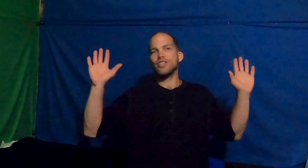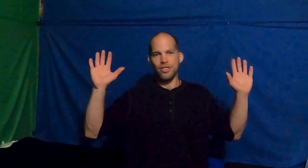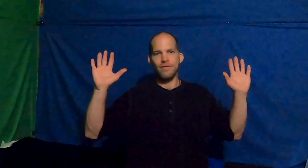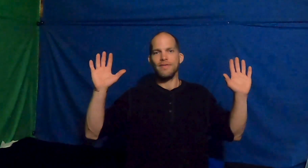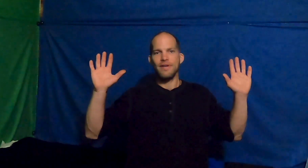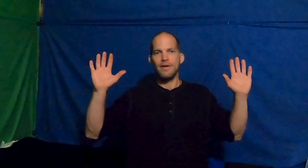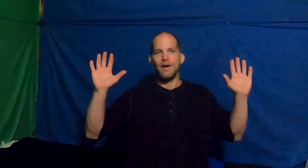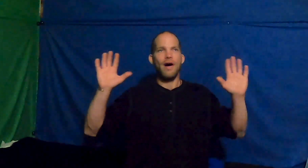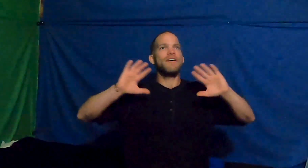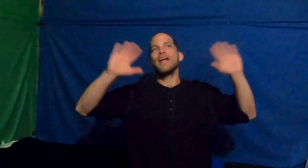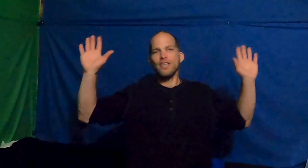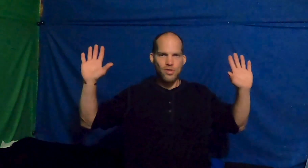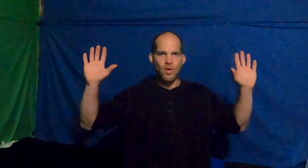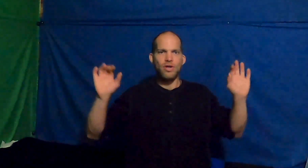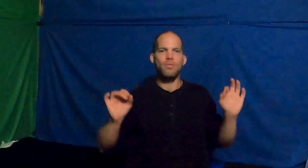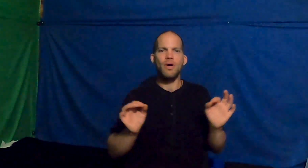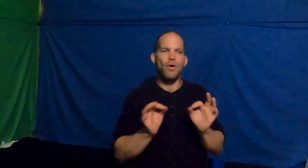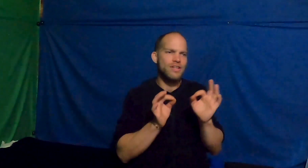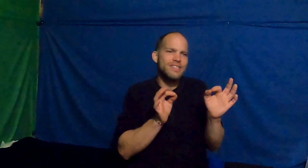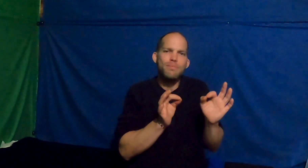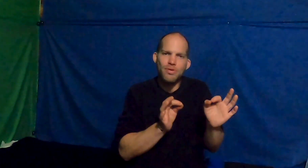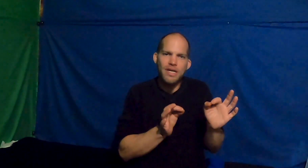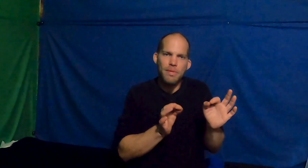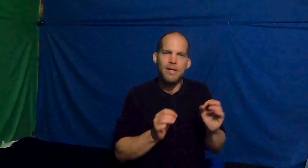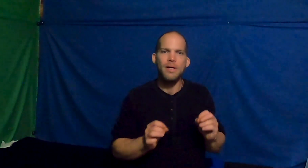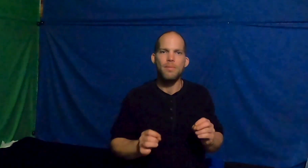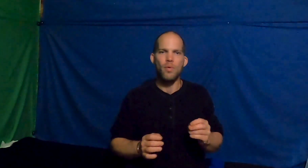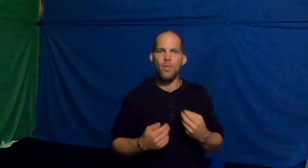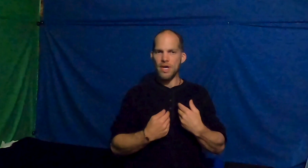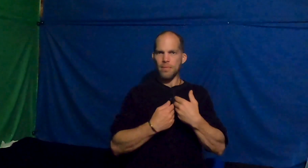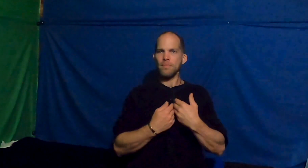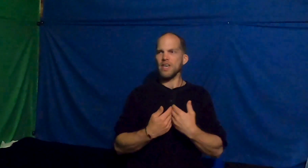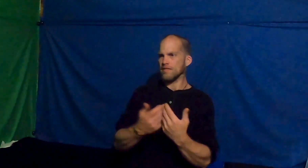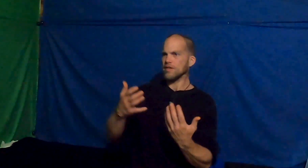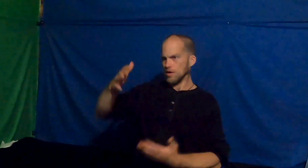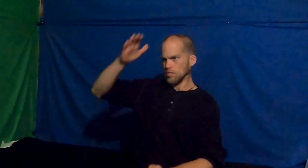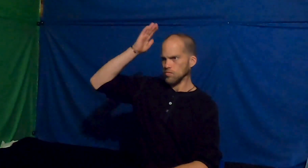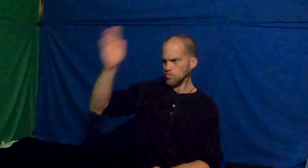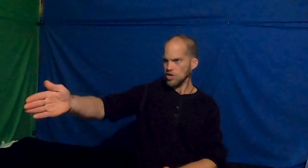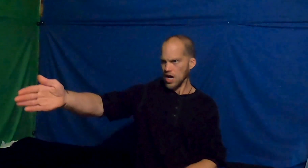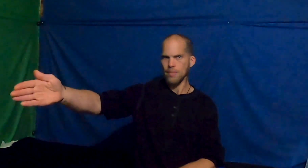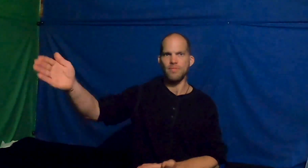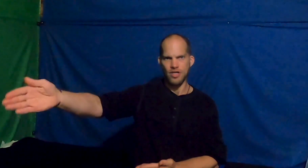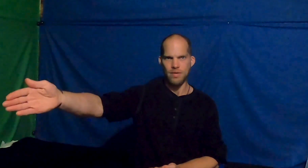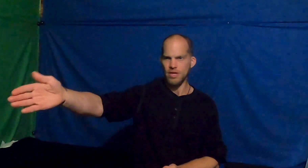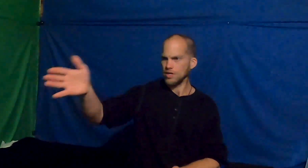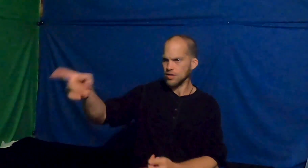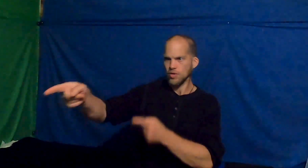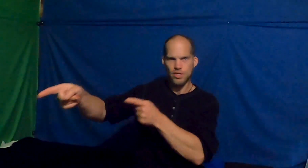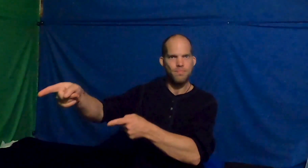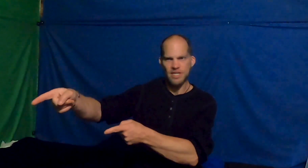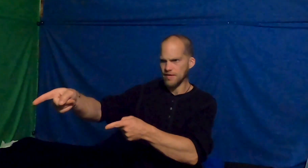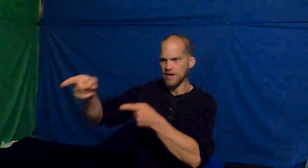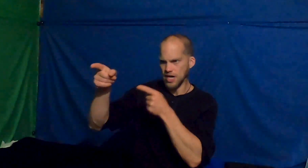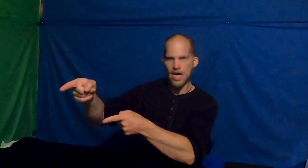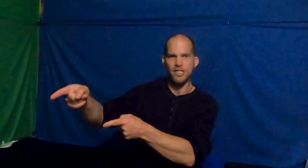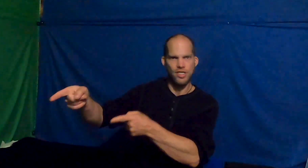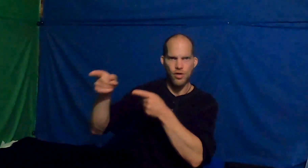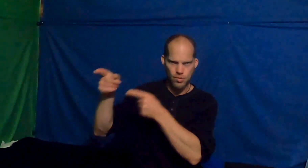demonstration of any sort could be called a simple demon. But when we give the name demon to a specific entity or a